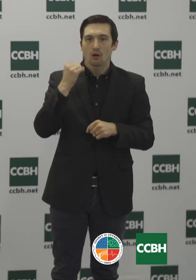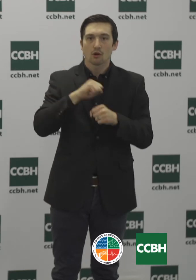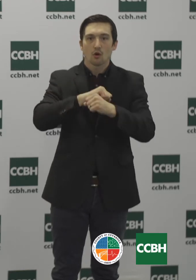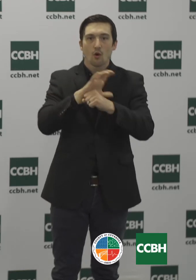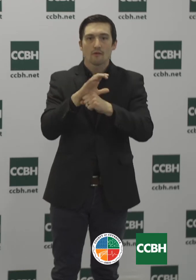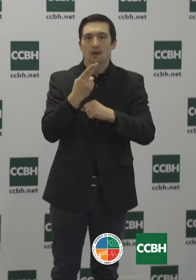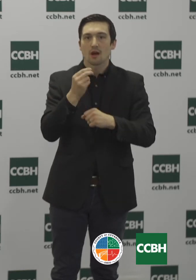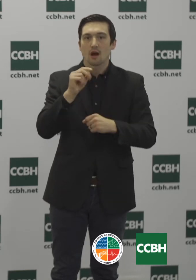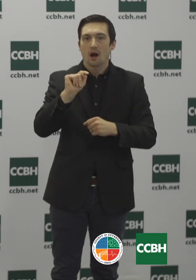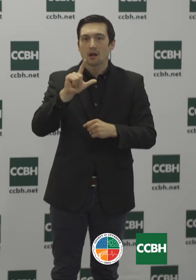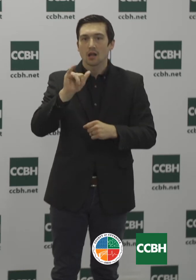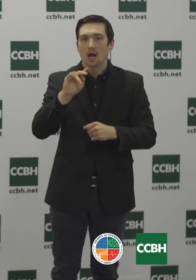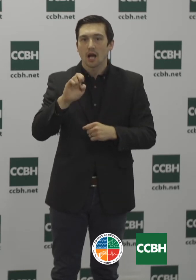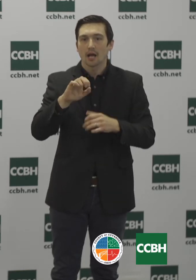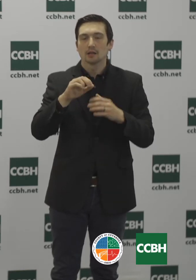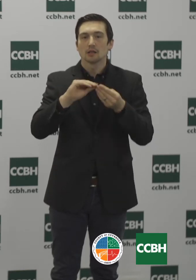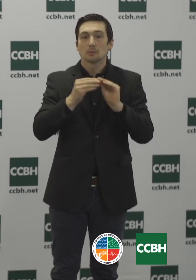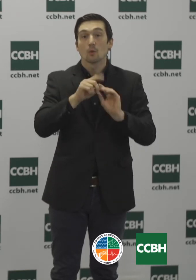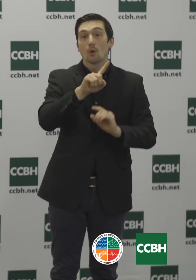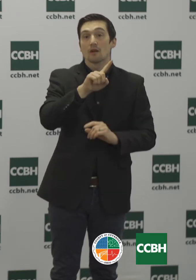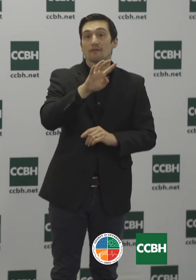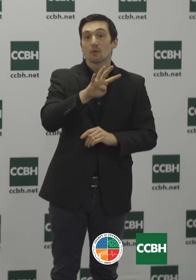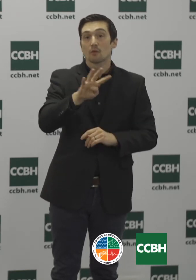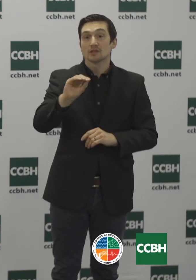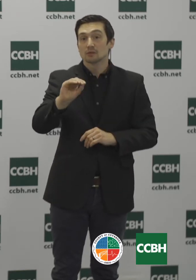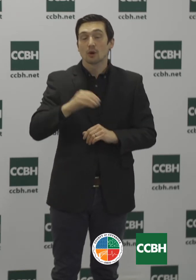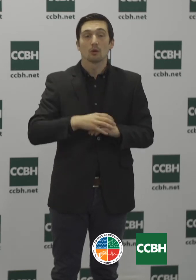hotline. That is